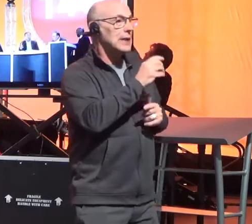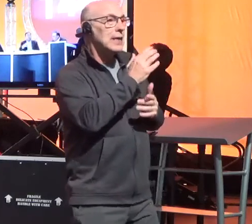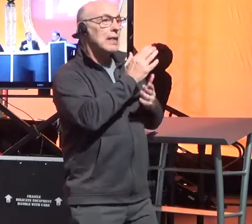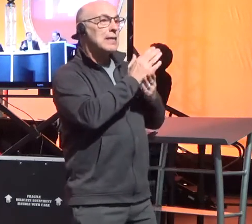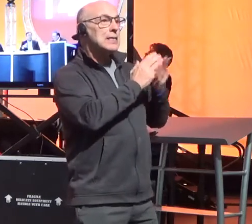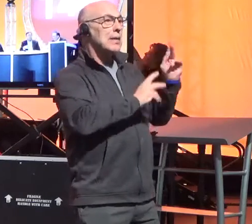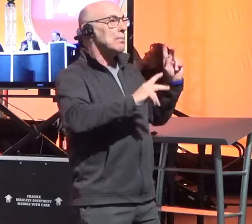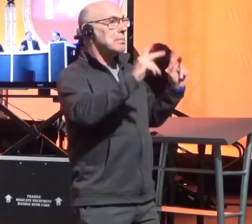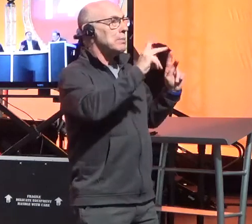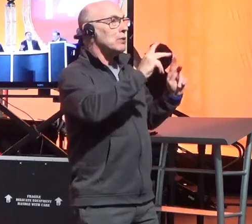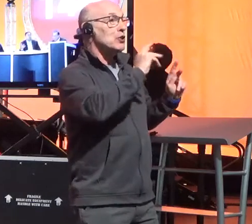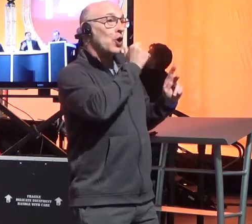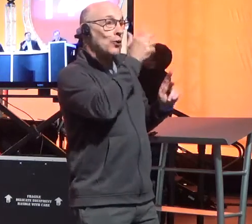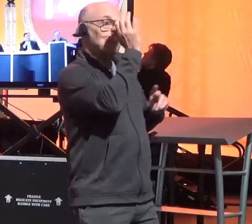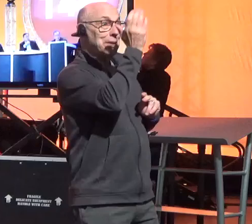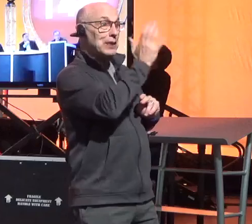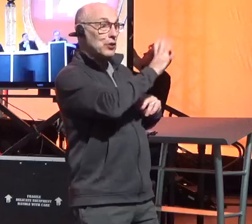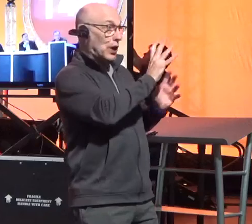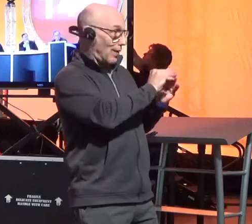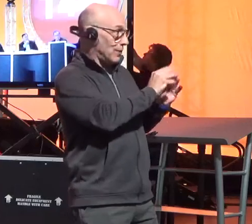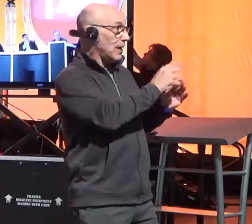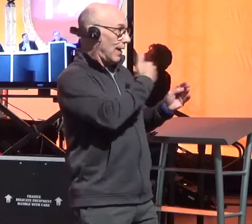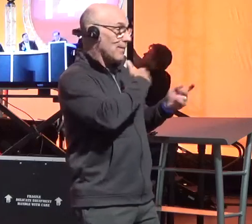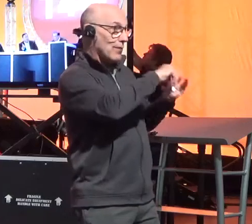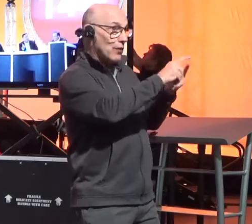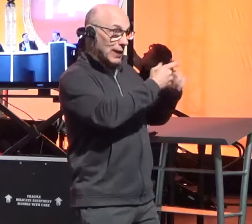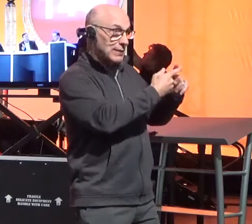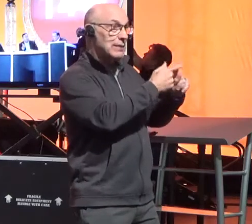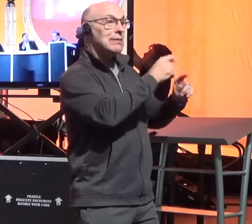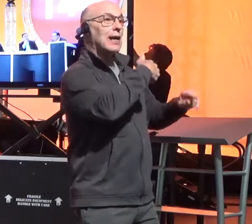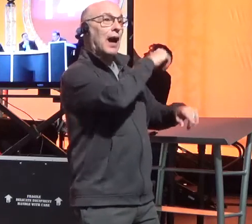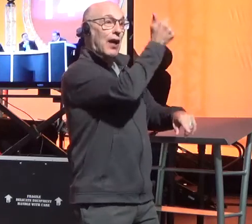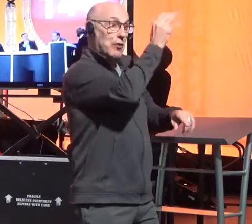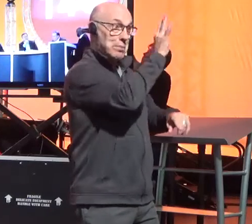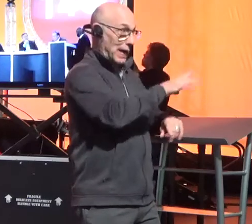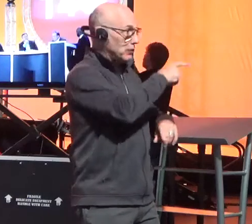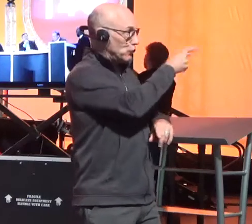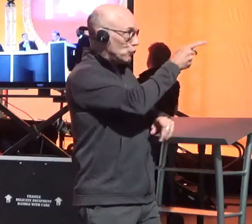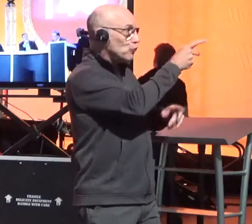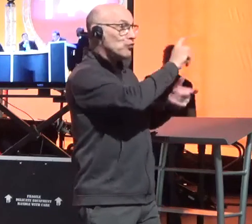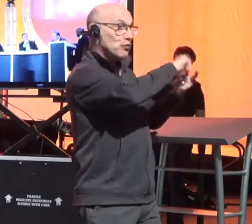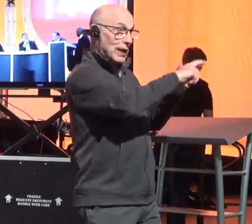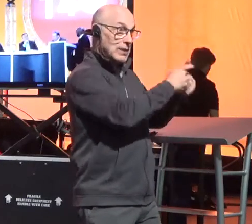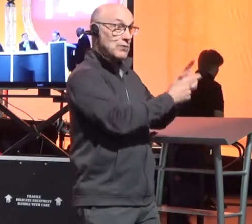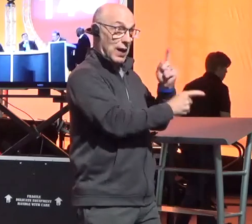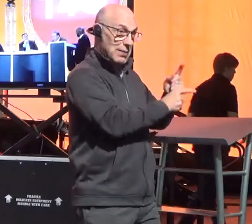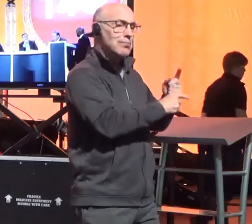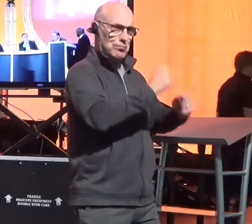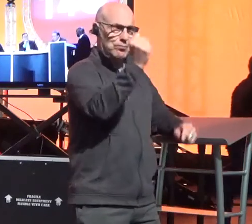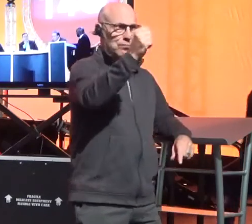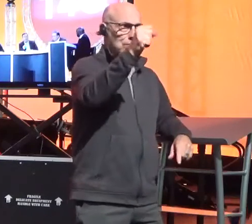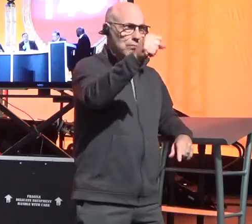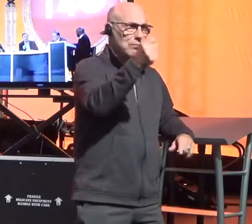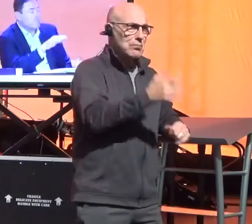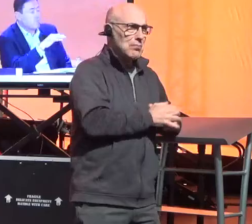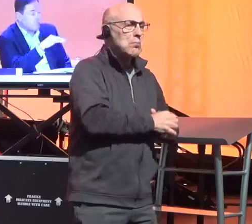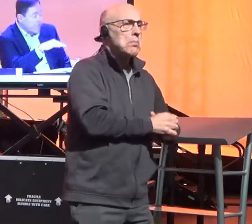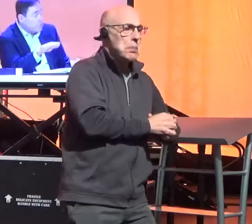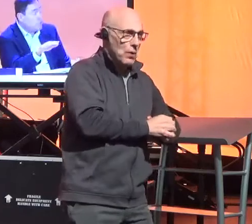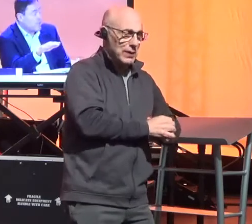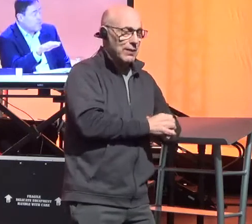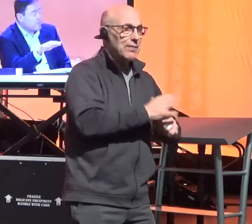you don't speak at the same conferences with? Absolutely. Like pastors? Absolutely. Other pastors? Yeah. So we've